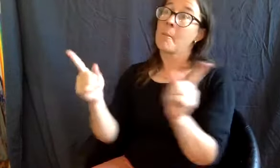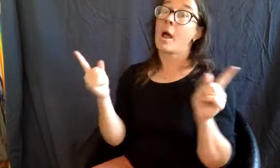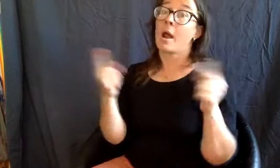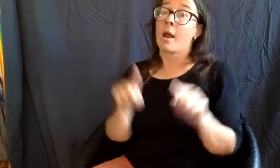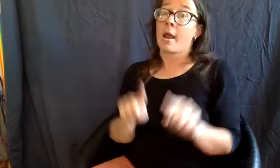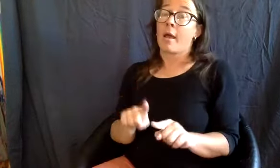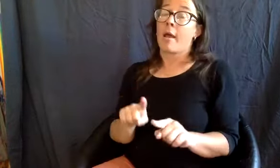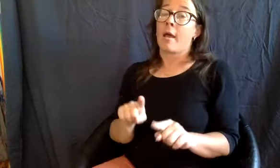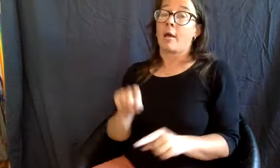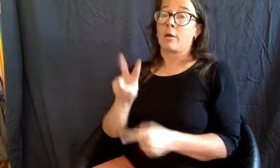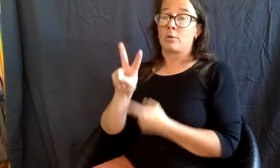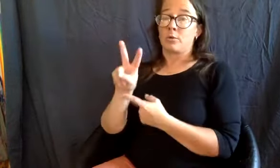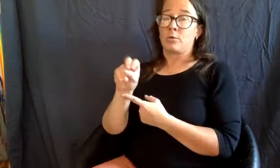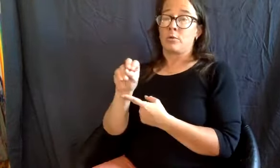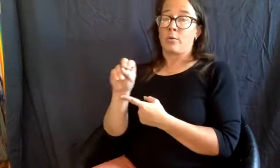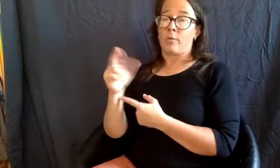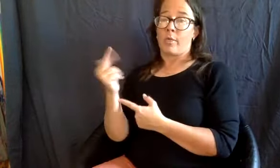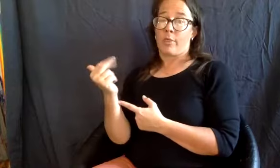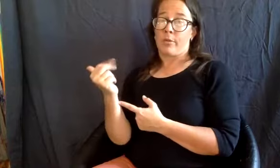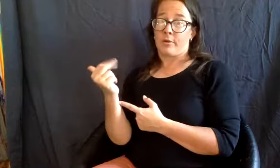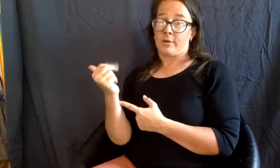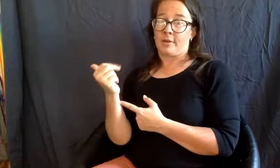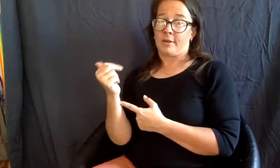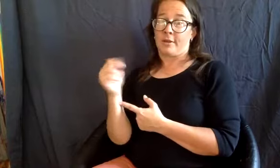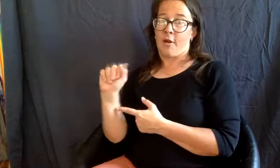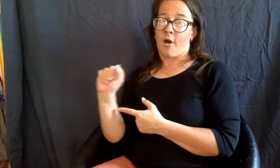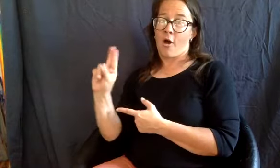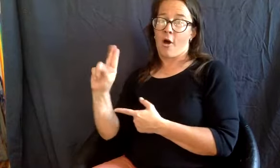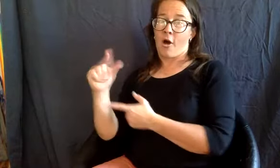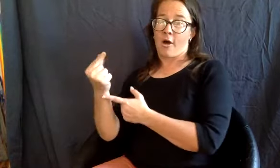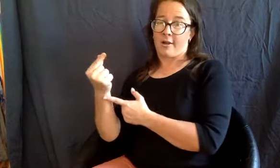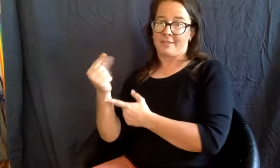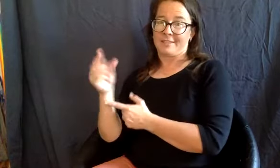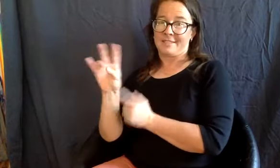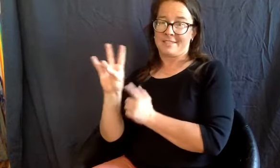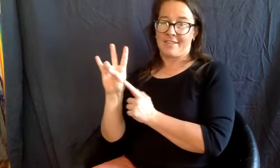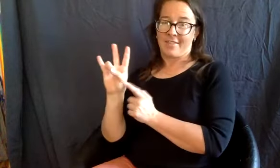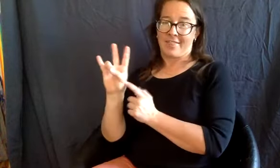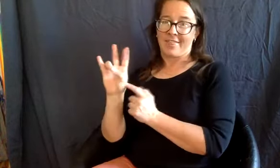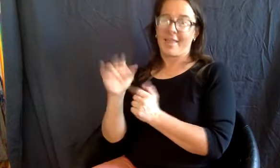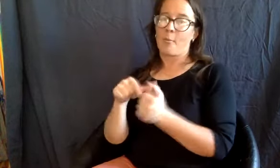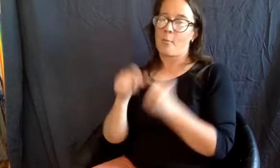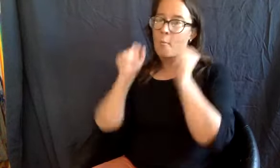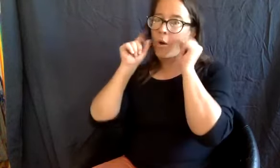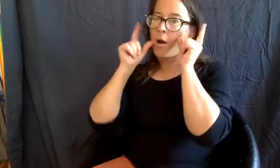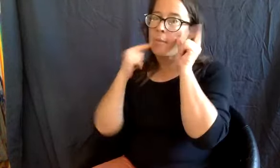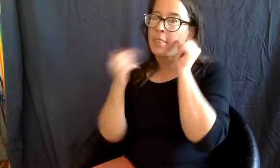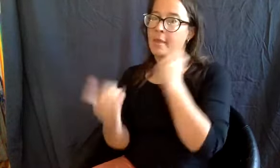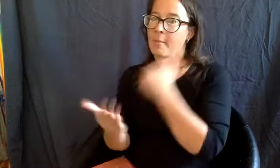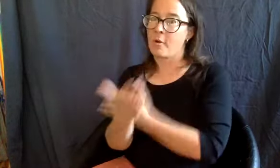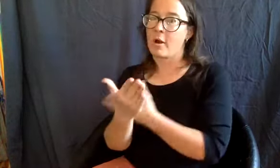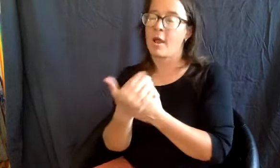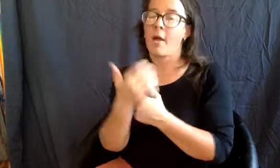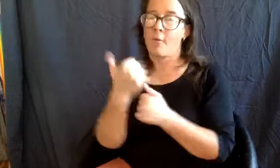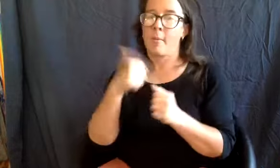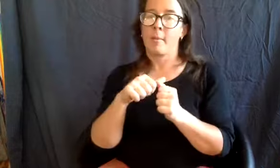drugs, this is how it's going to be. And that was shortly before I got sober. But I specifically remember accepting the fact that this is how I was going to